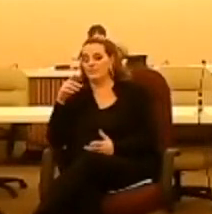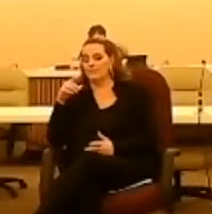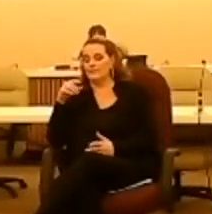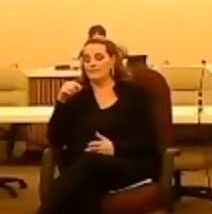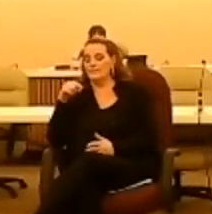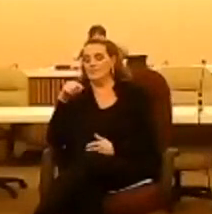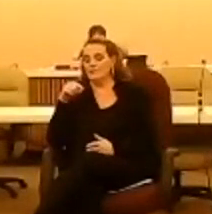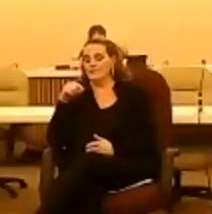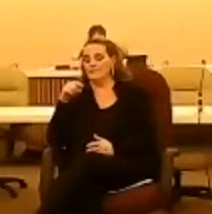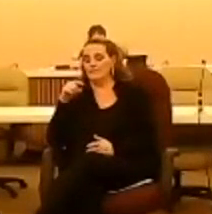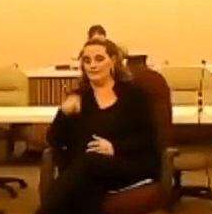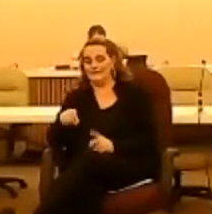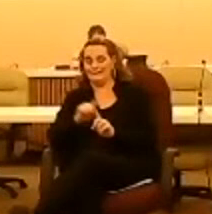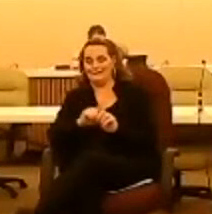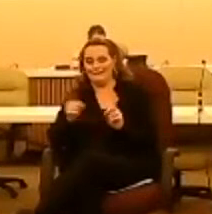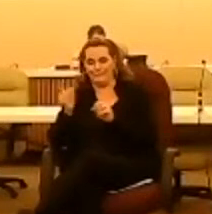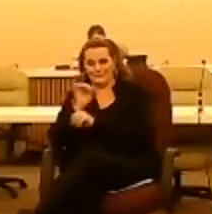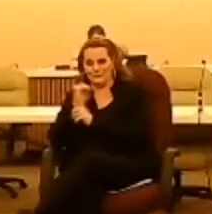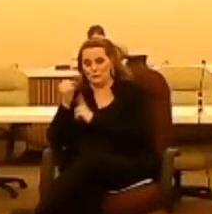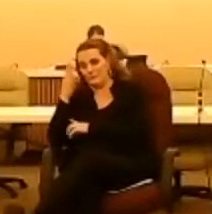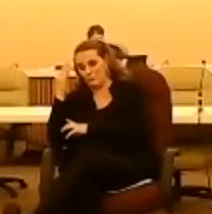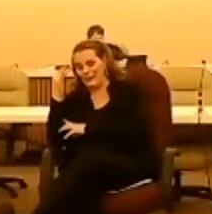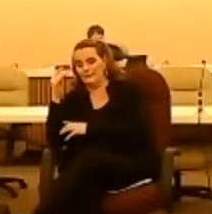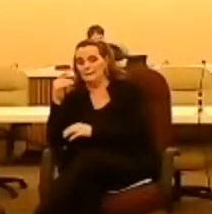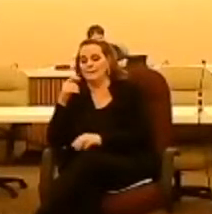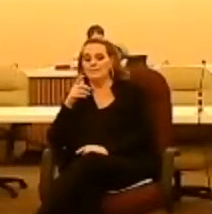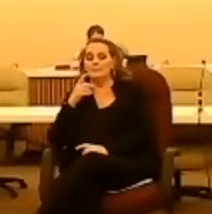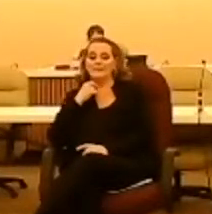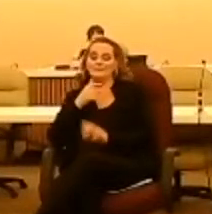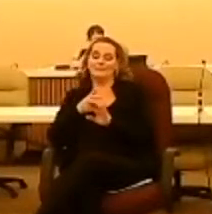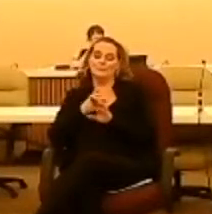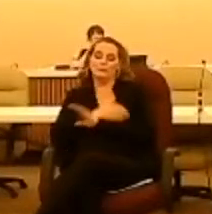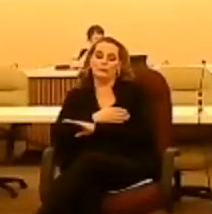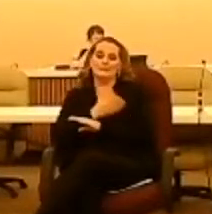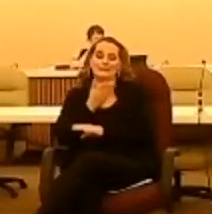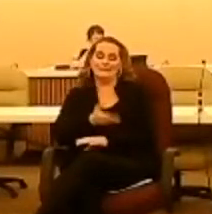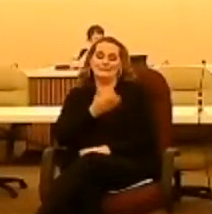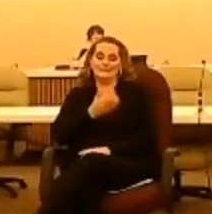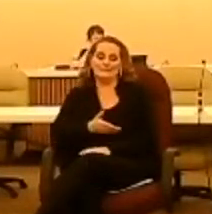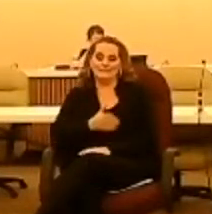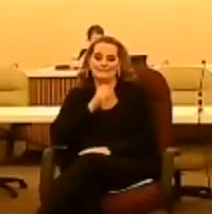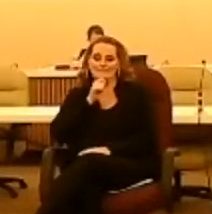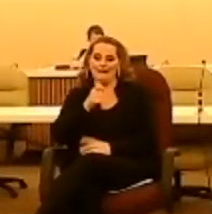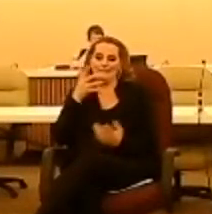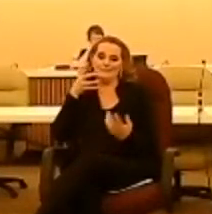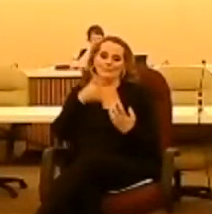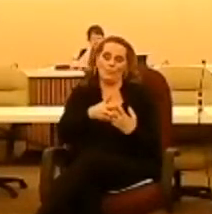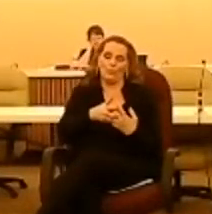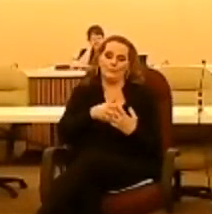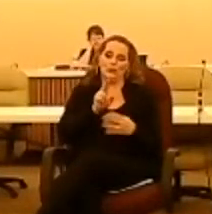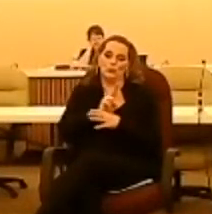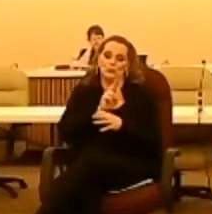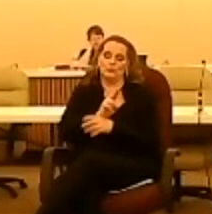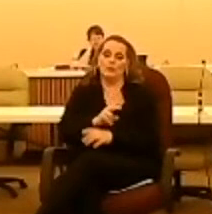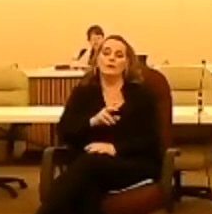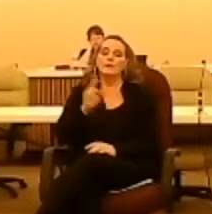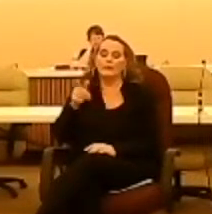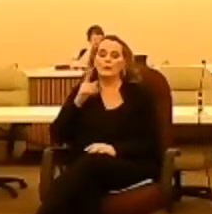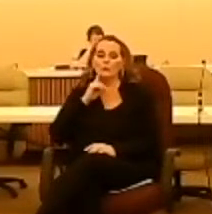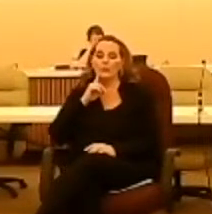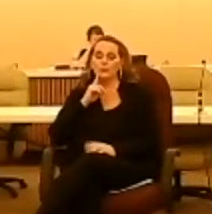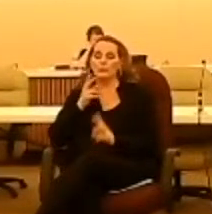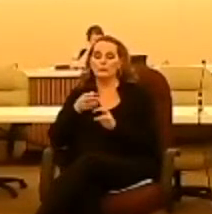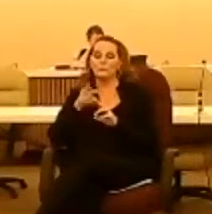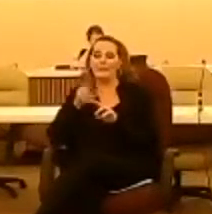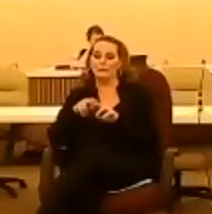this is a different case, because it's a pre-existing non-conforming use that is expanding. And